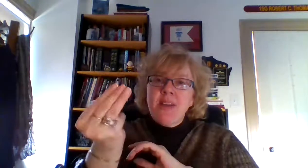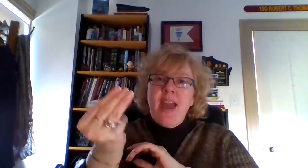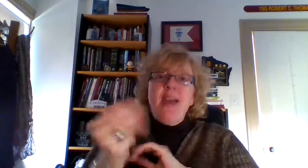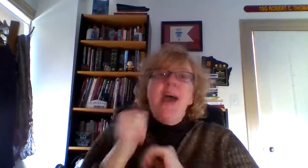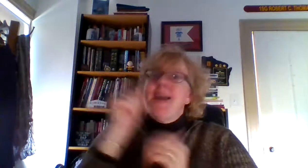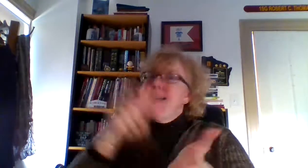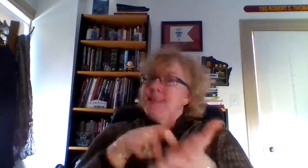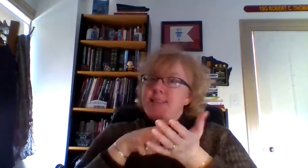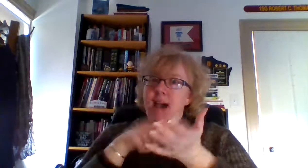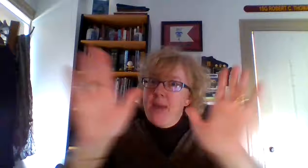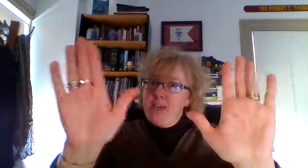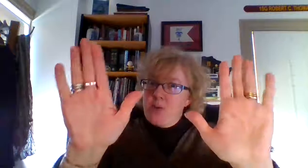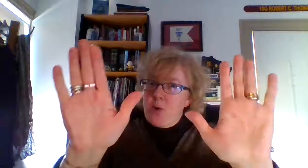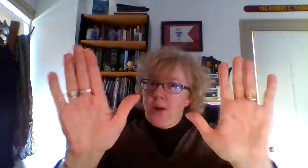Monday. It's not mandatory.